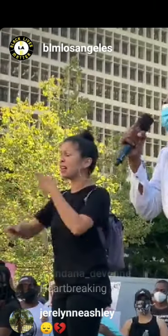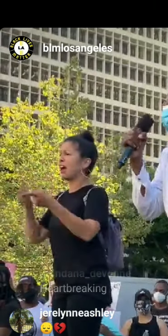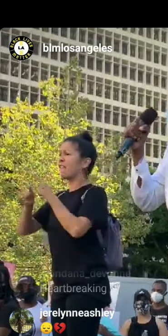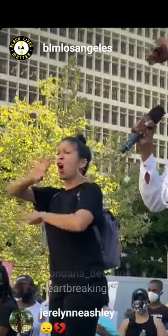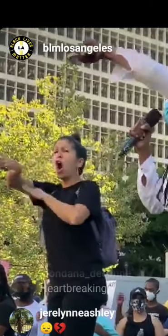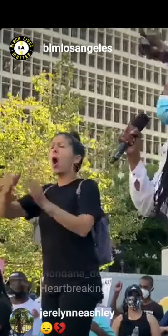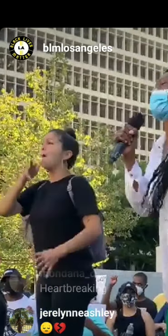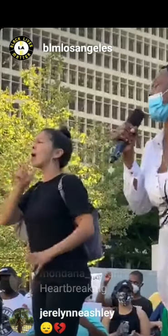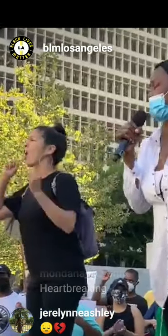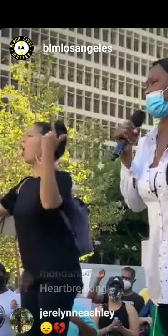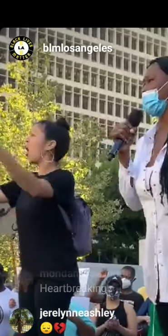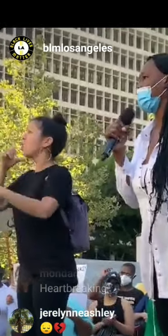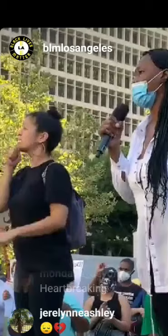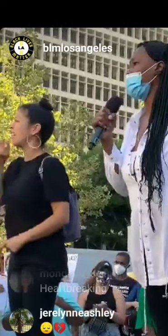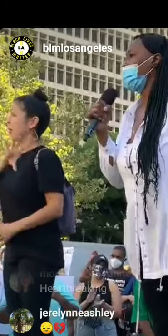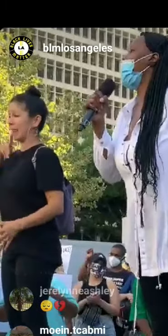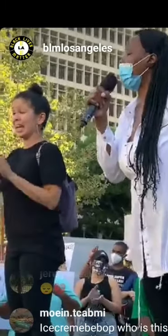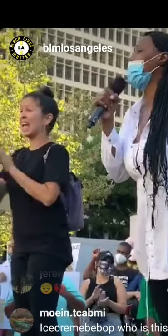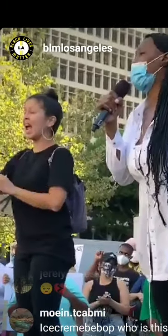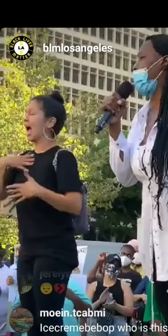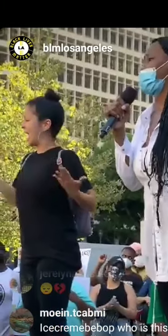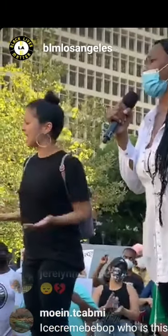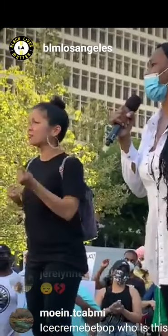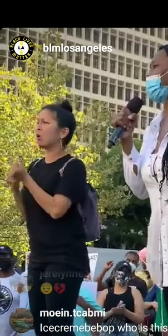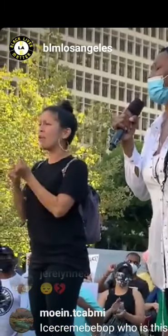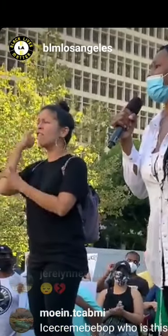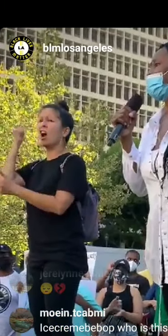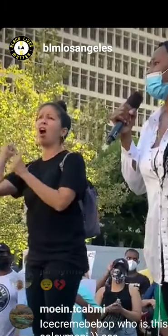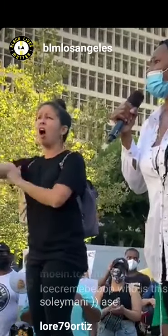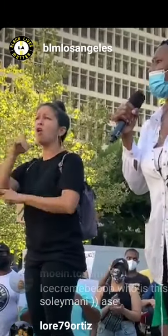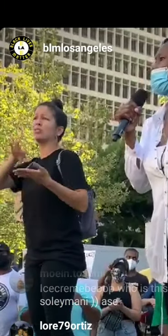for all the mothers and everybody. Everybody.